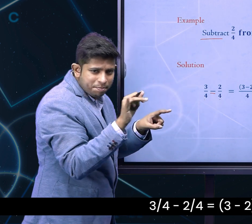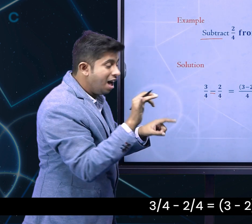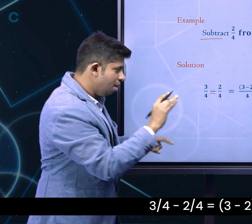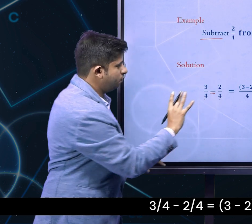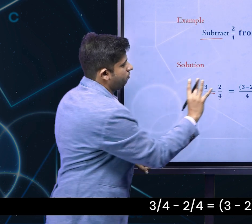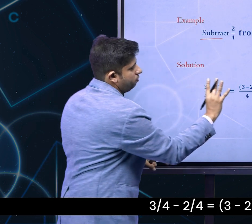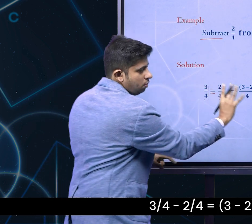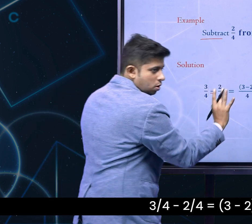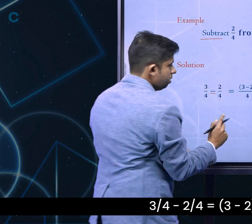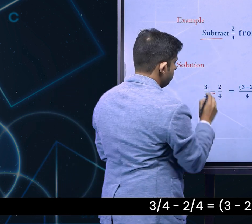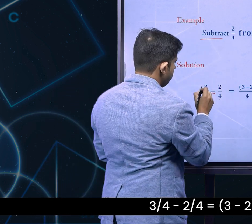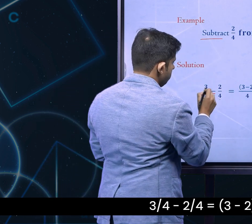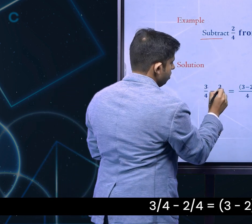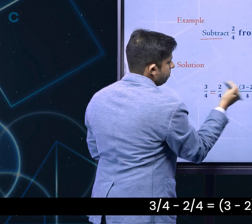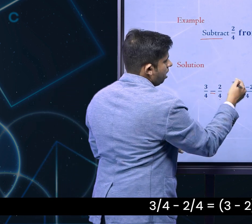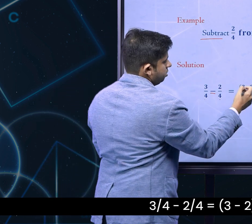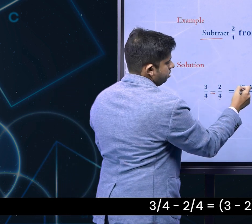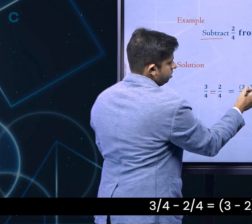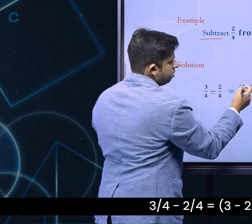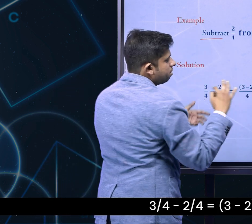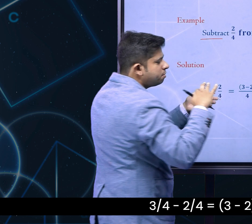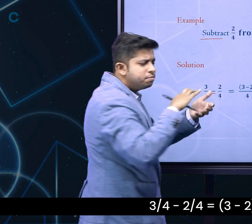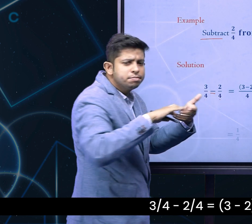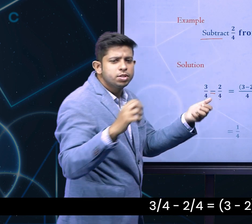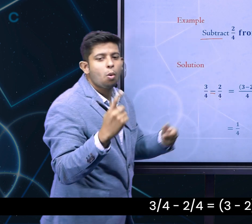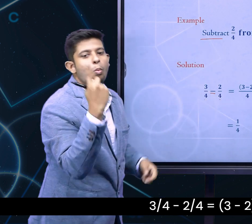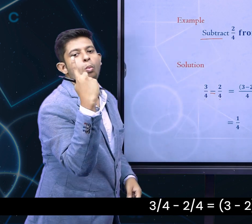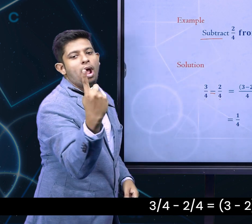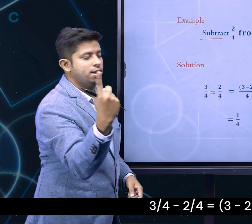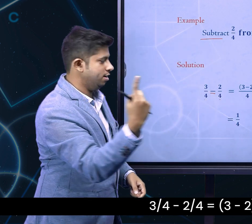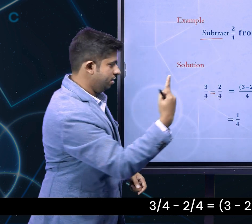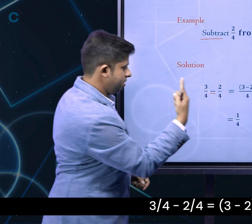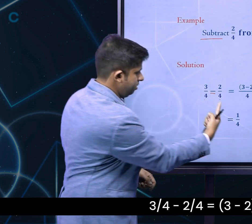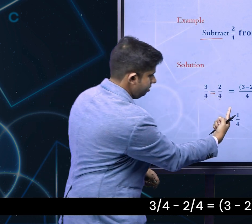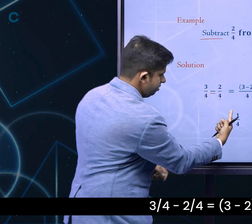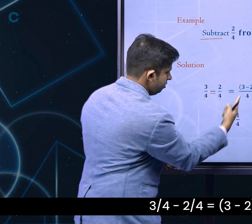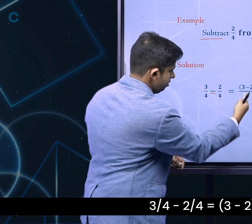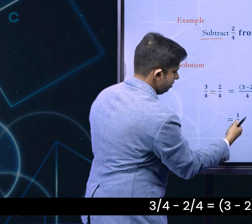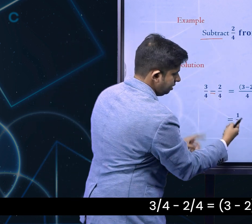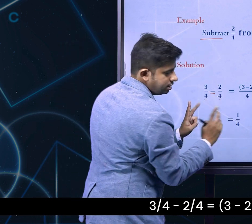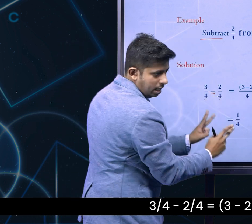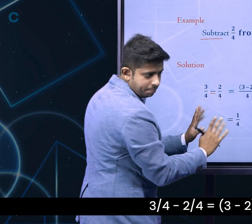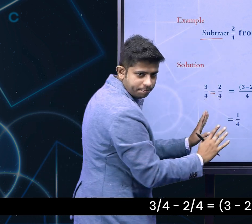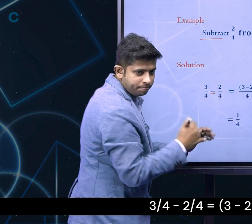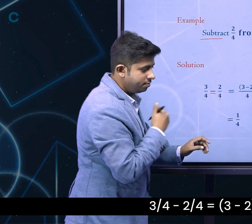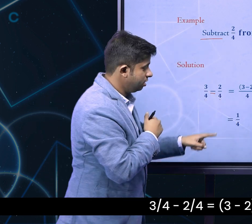Three by 4 minus 2 by 4 is equal to 3 minus 2 by 4, which is equal to 1 by 4.